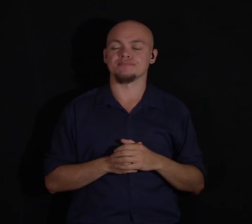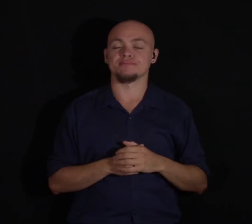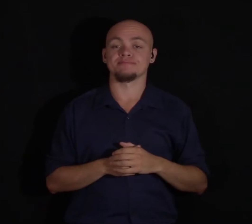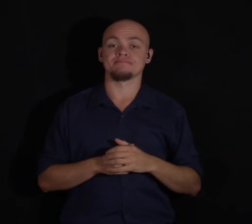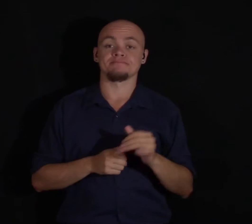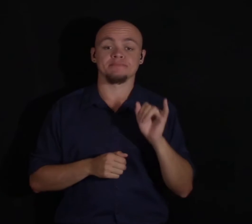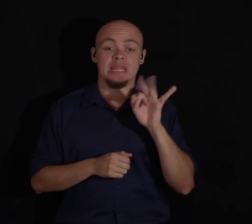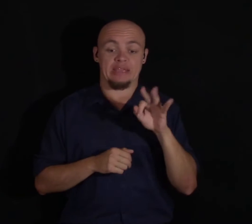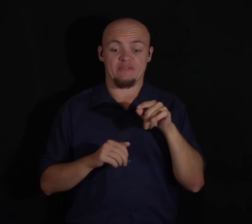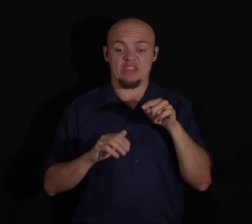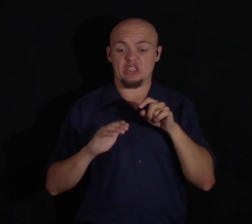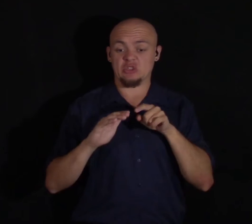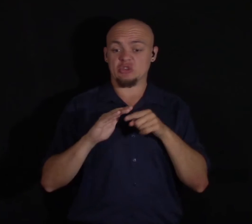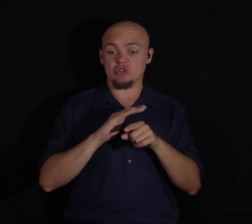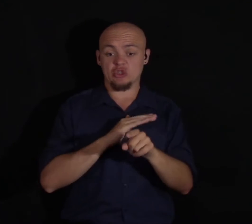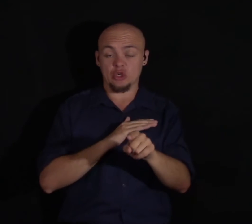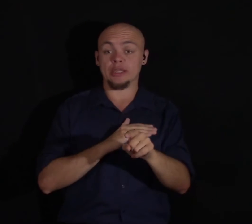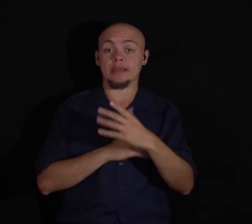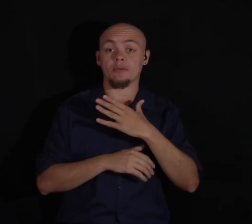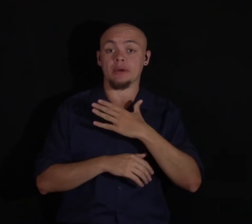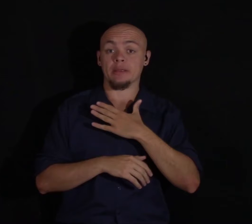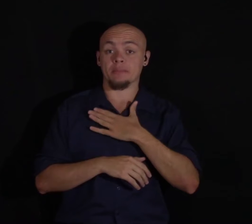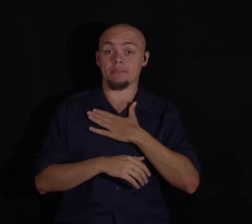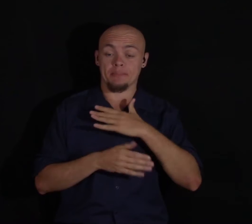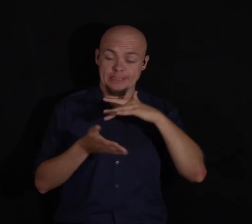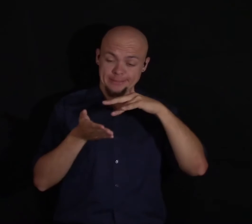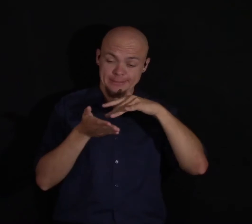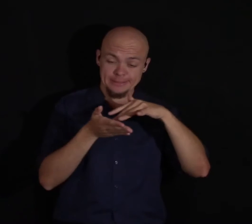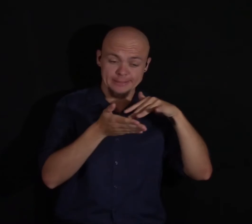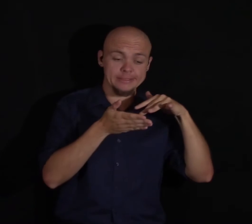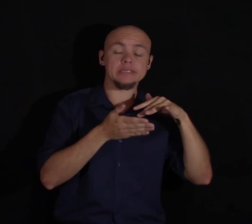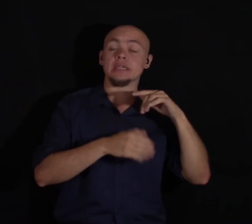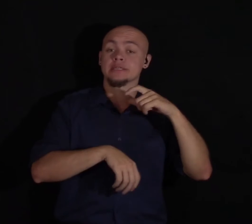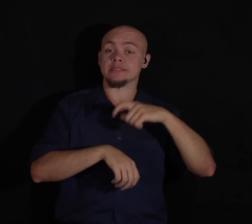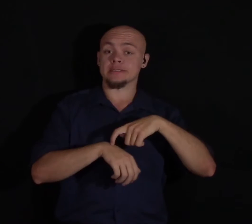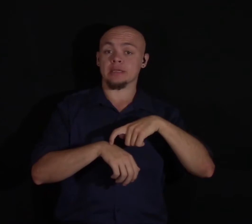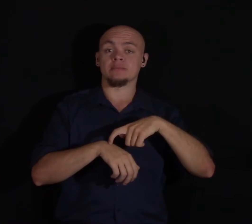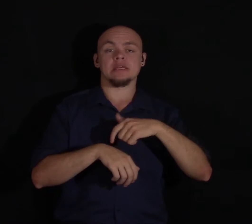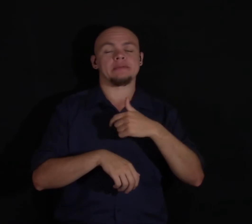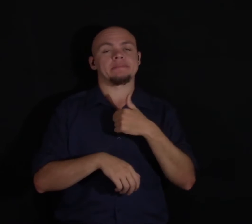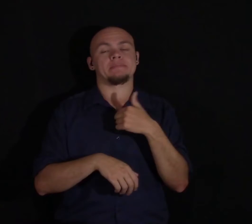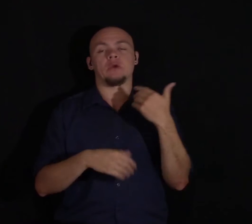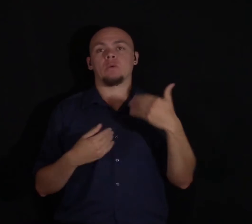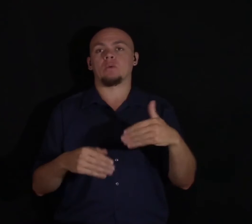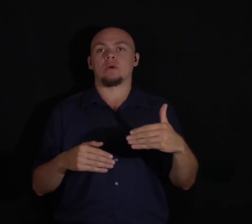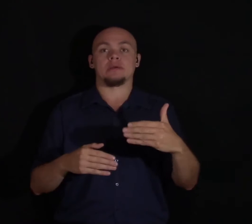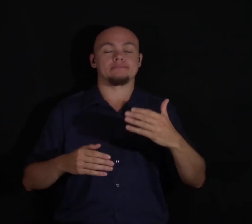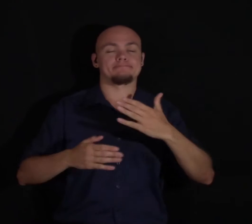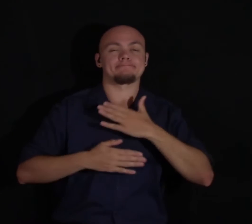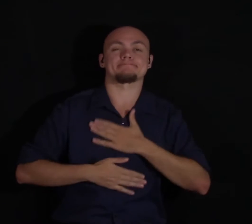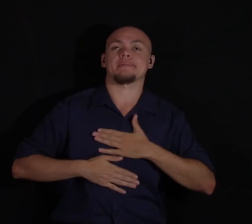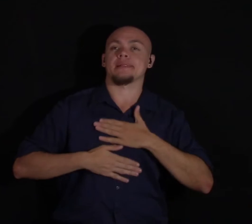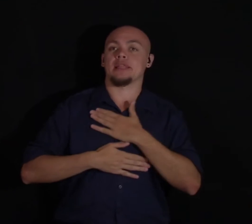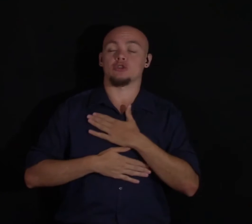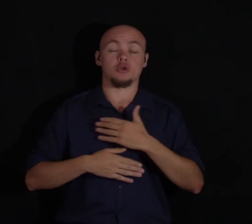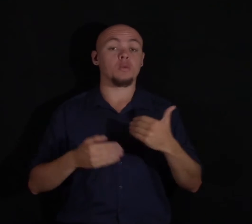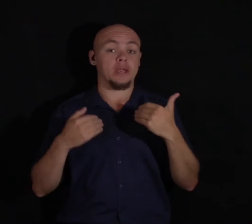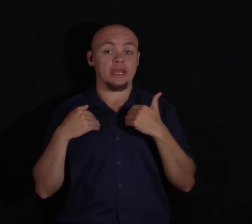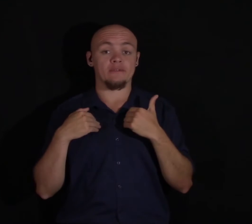had taken place during my days of study and happiness, it would have afforded me inexpressible pleasure. But a blight had come